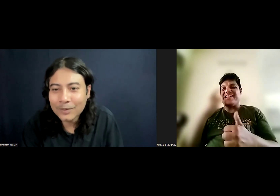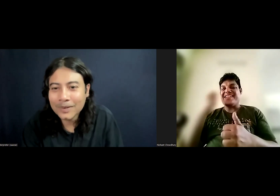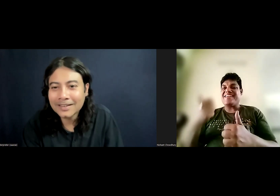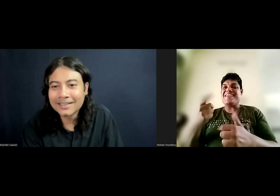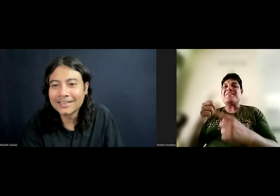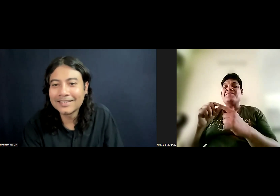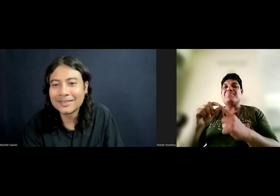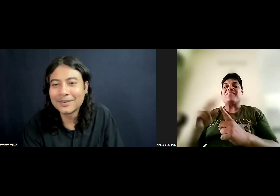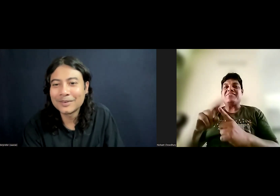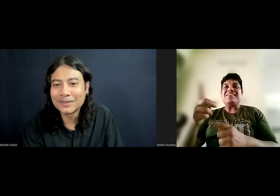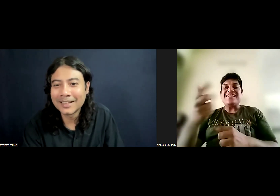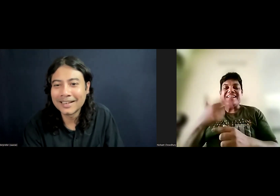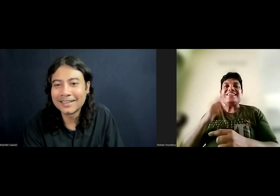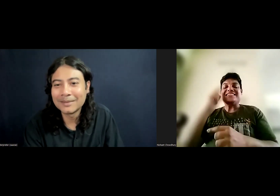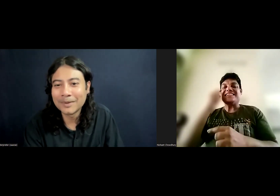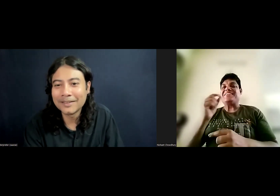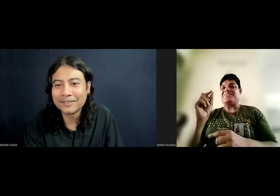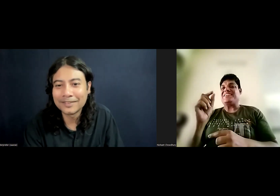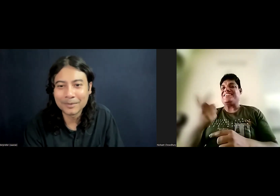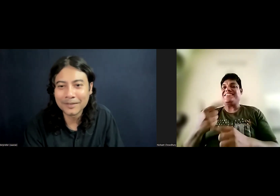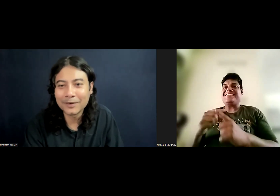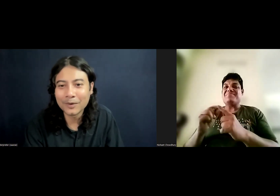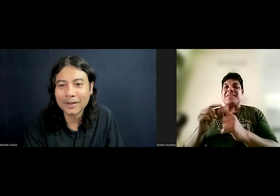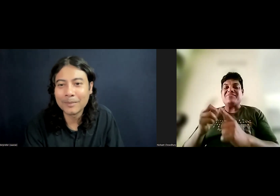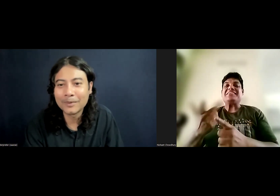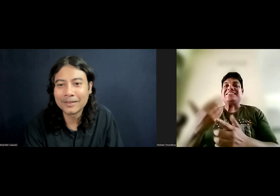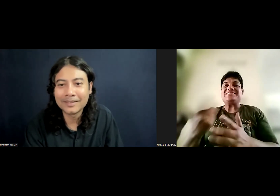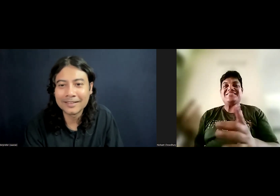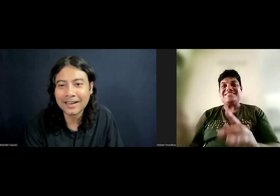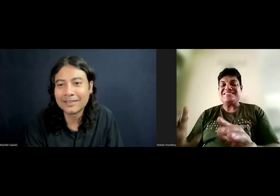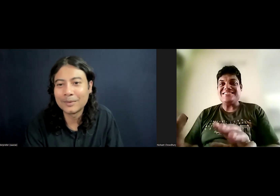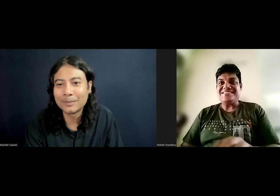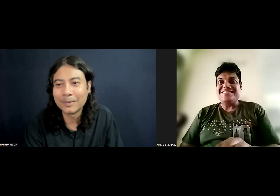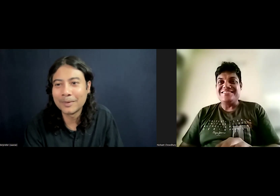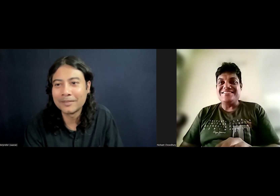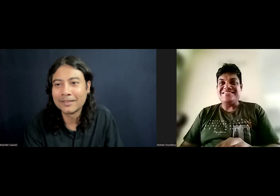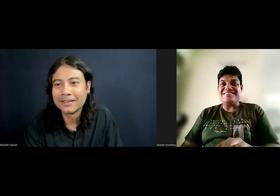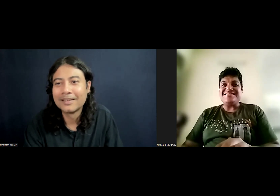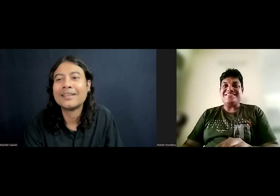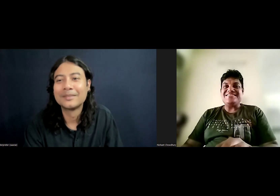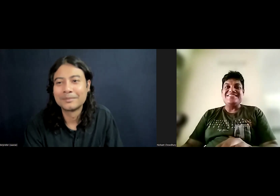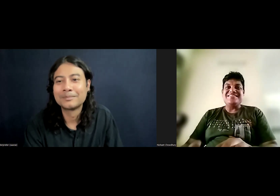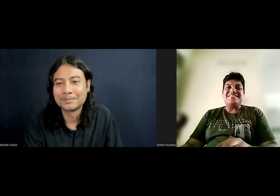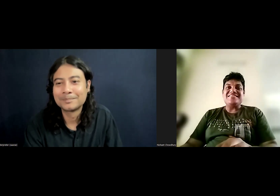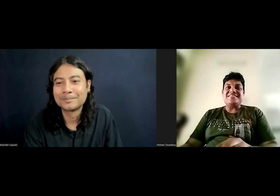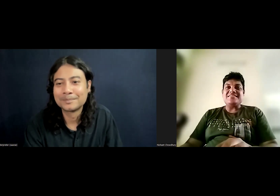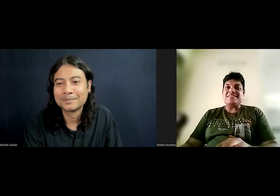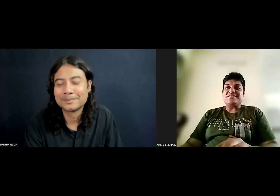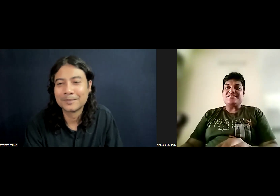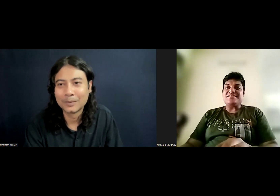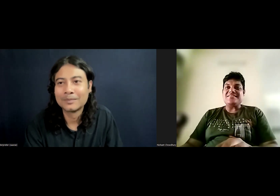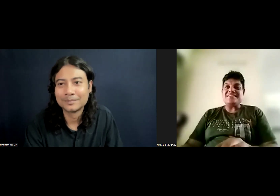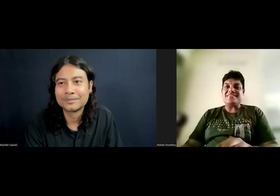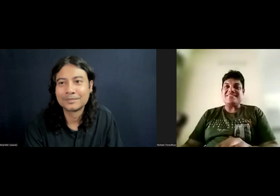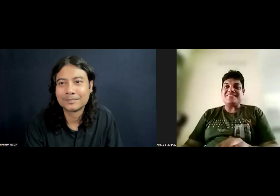No, no question as such. I just wanted to share. I think the PF, something you're talking about that. So Yeah, so we can take care that we can utilize